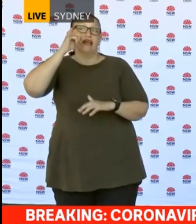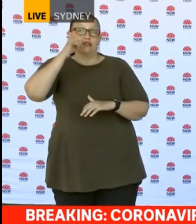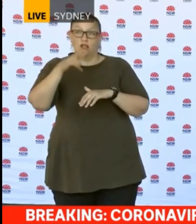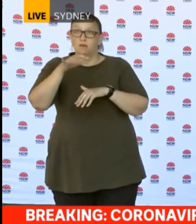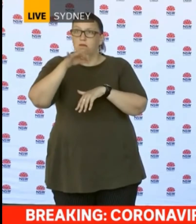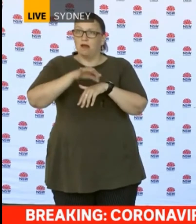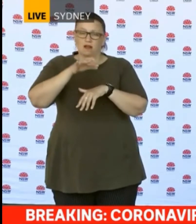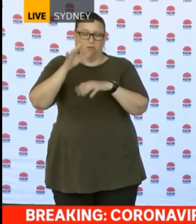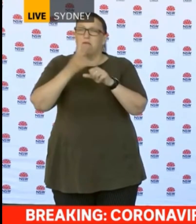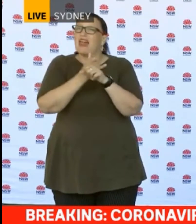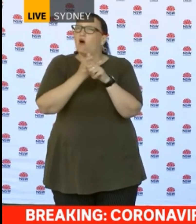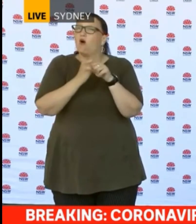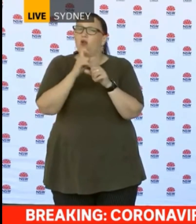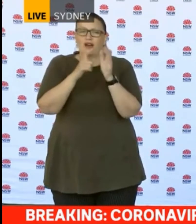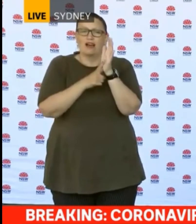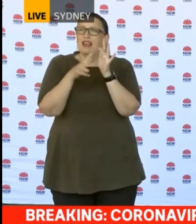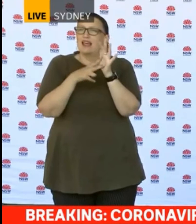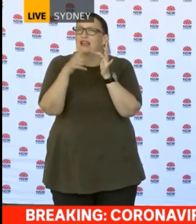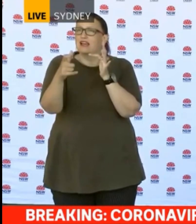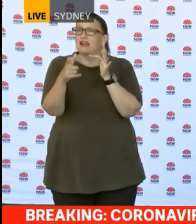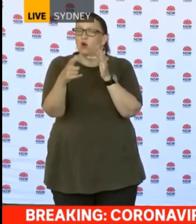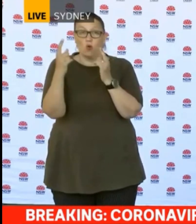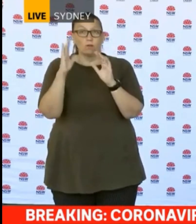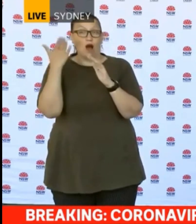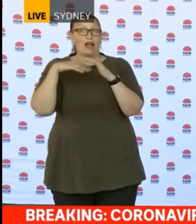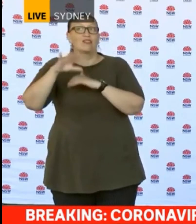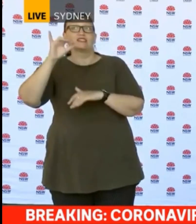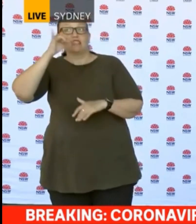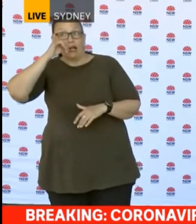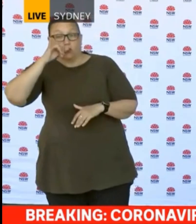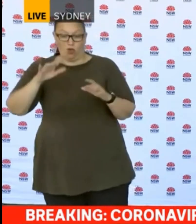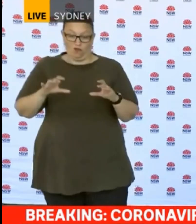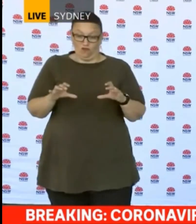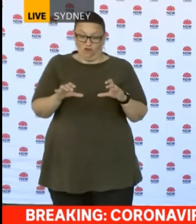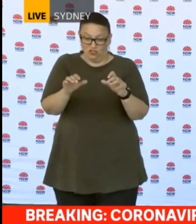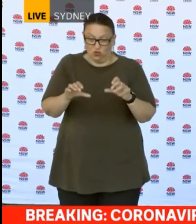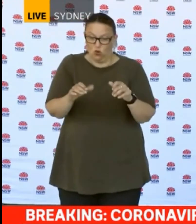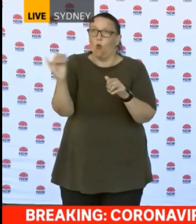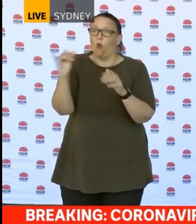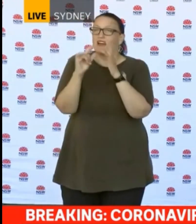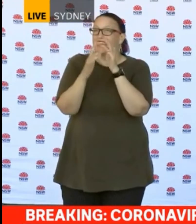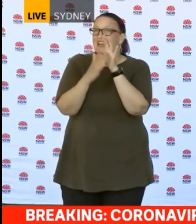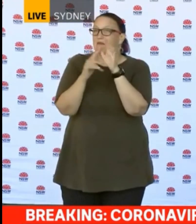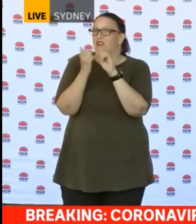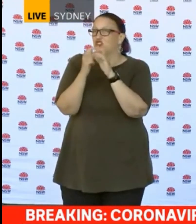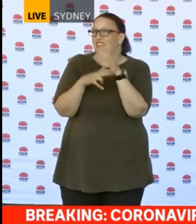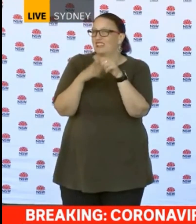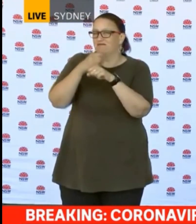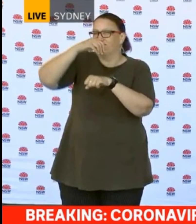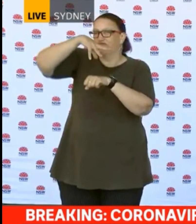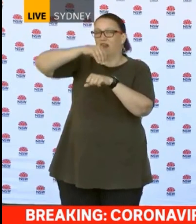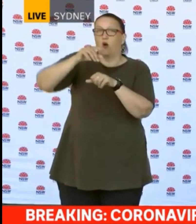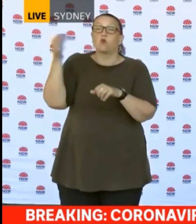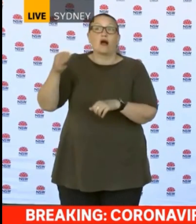122 to 128 Station Street, Wentworthville, and who was in the dental, physio and imaging waiting room, I believe